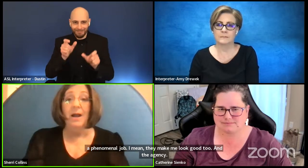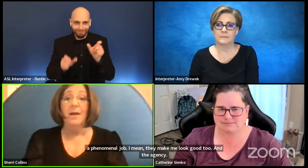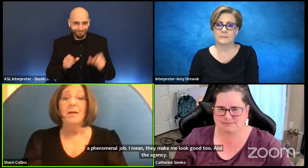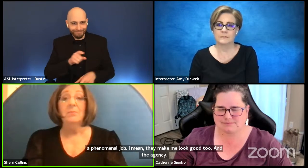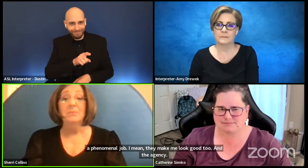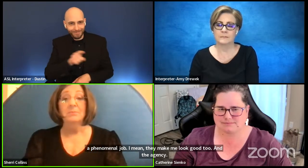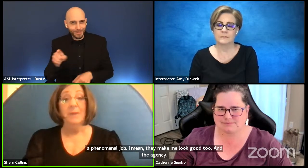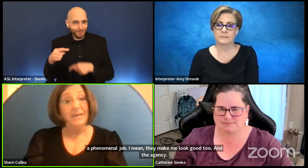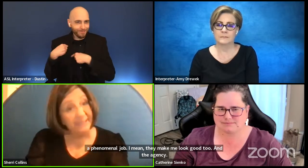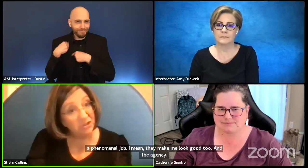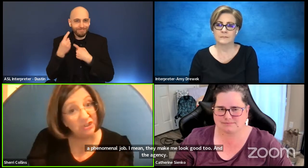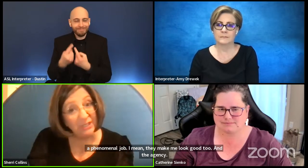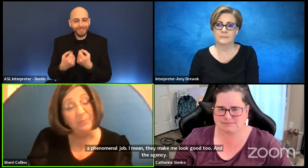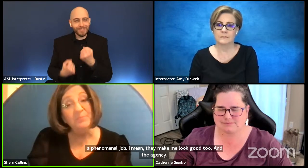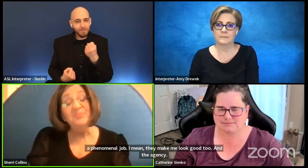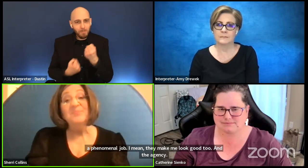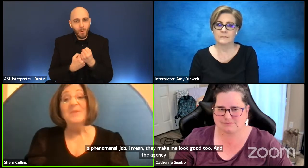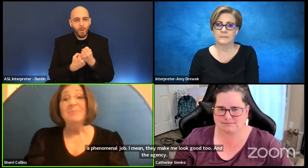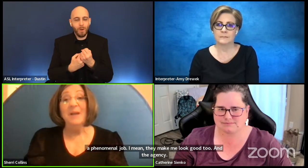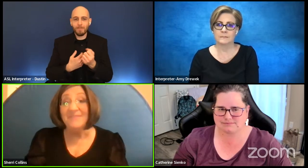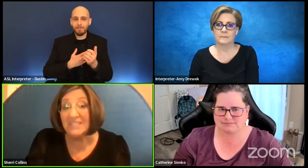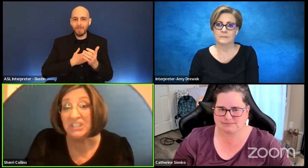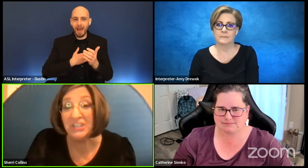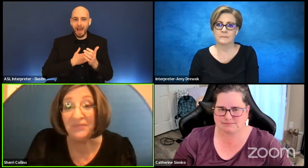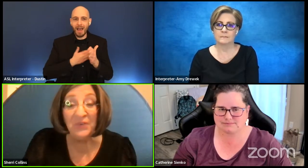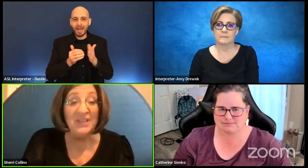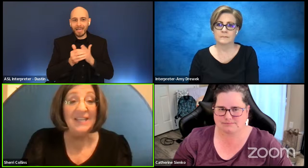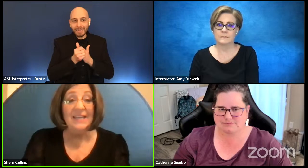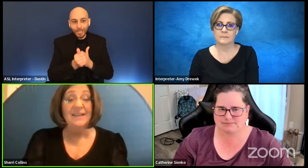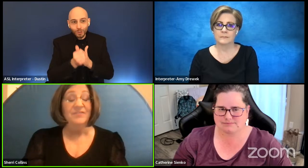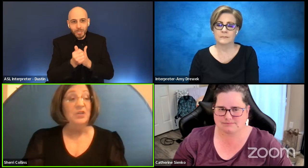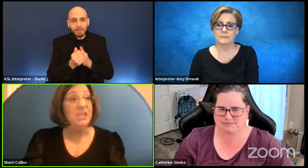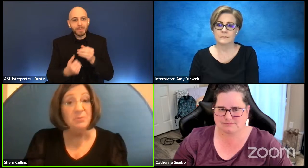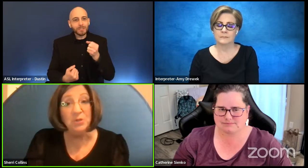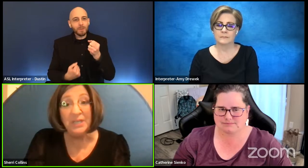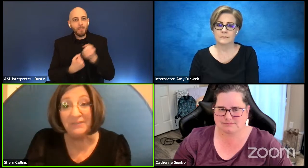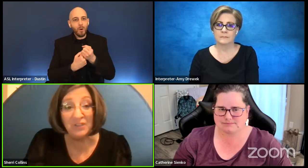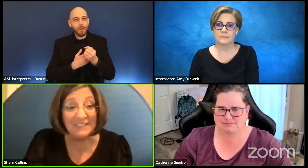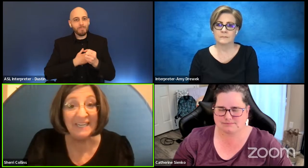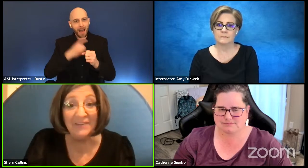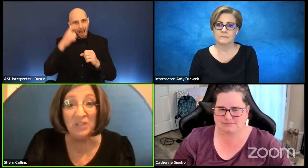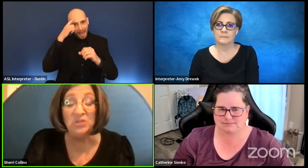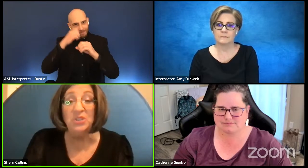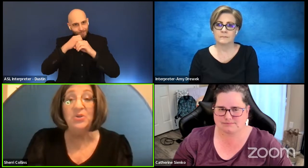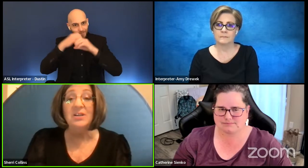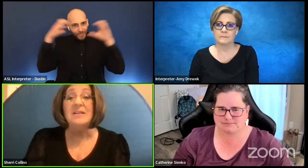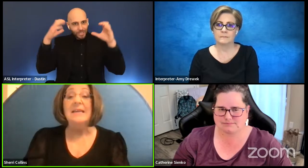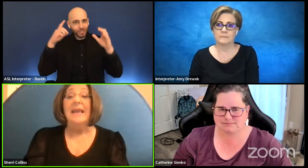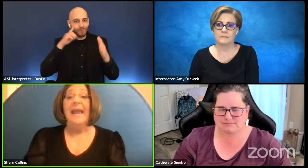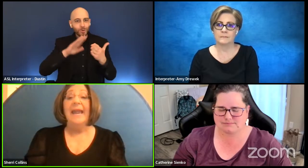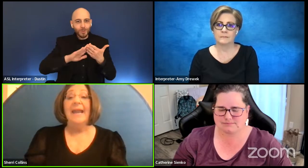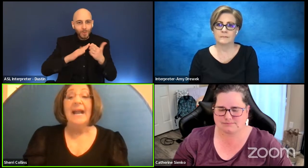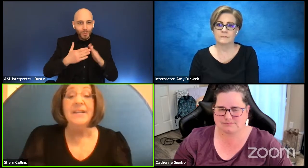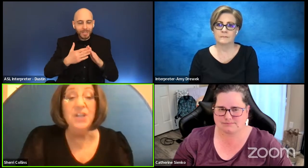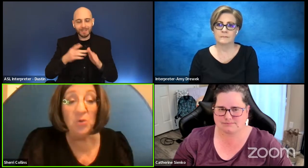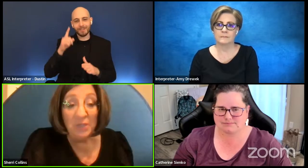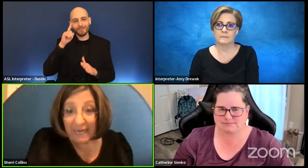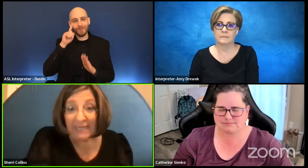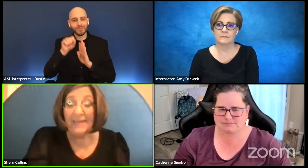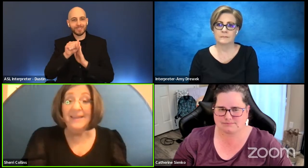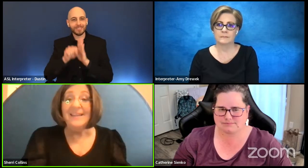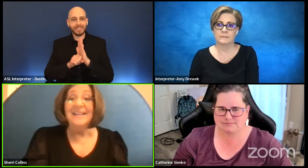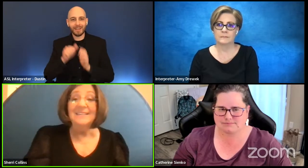supporting my leadership, my vision for the community, for the state of Arizona. And I